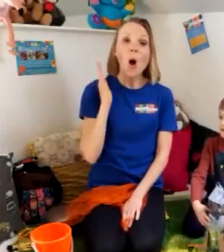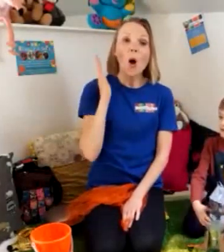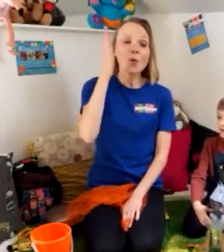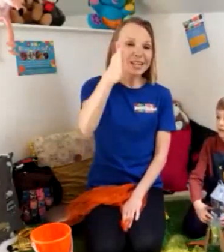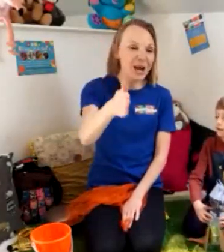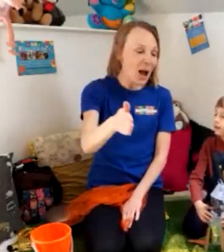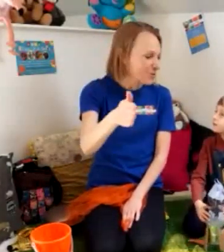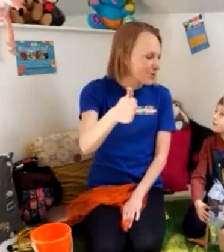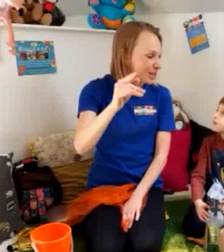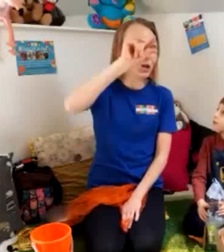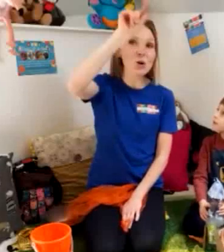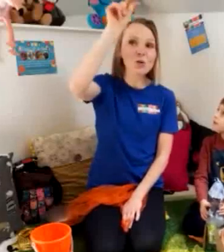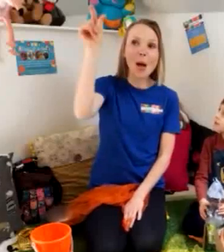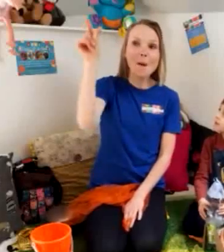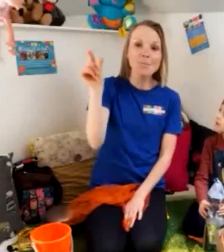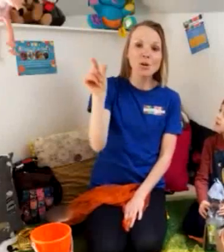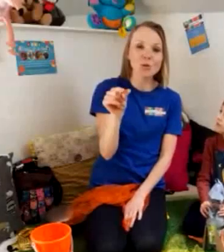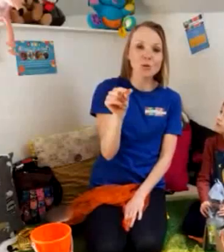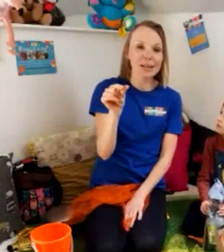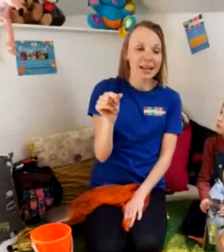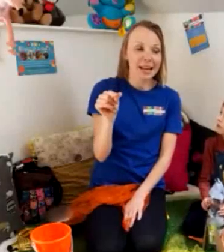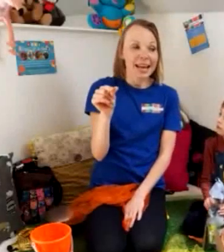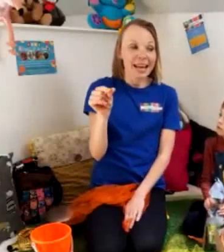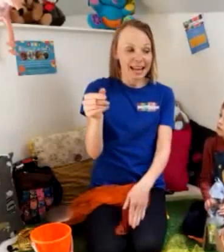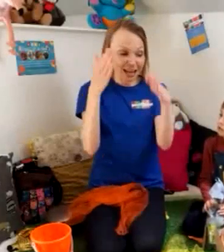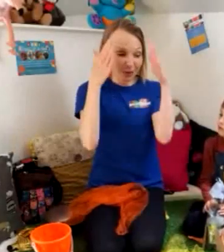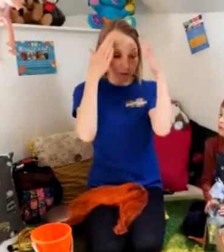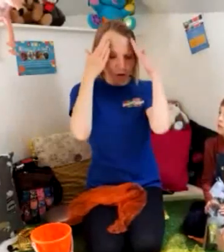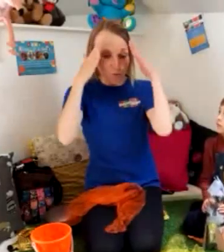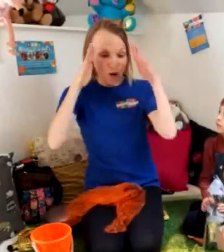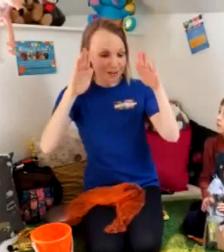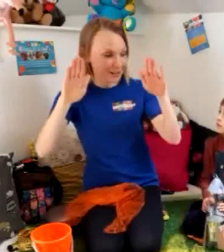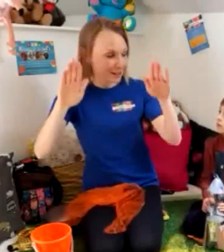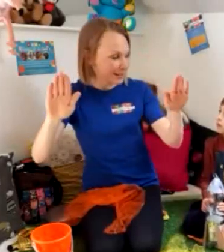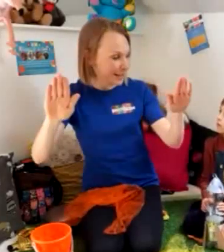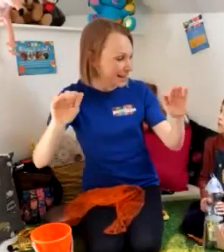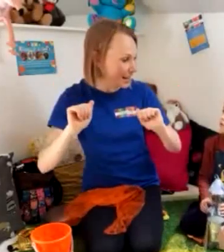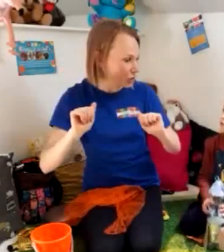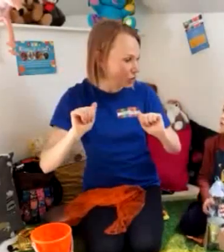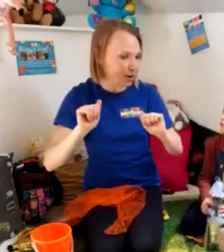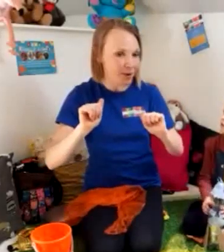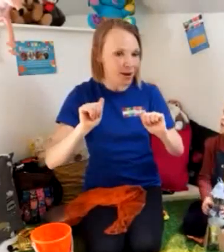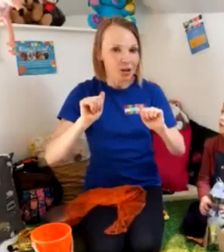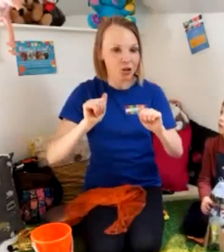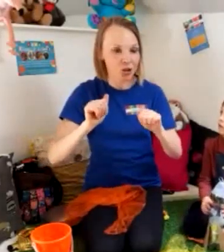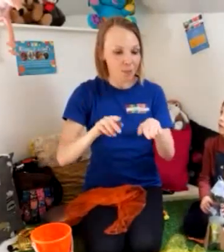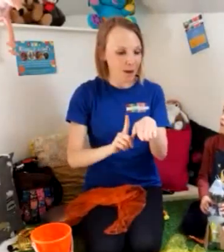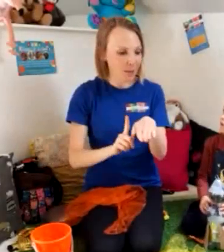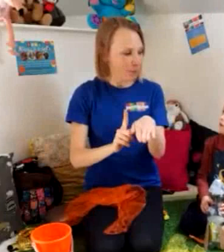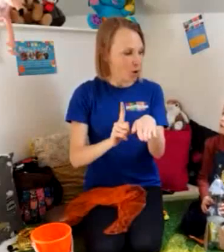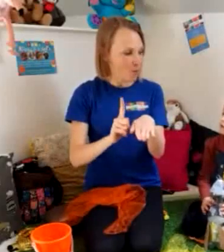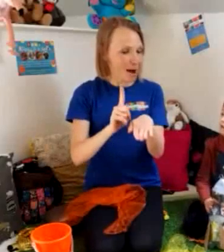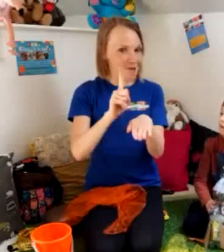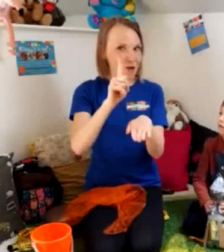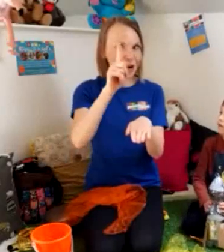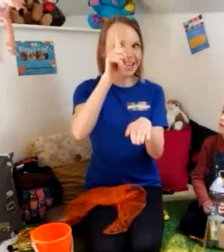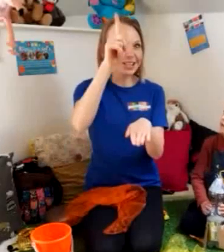we're going to the moon. If you want to take a trip, jump aboard my rocket